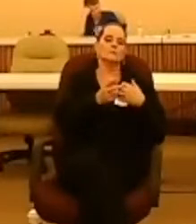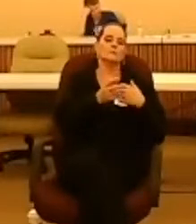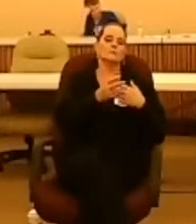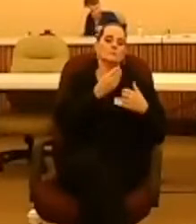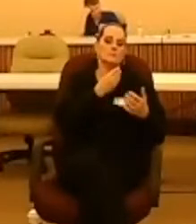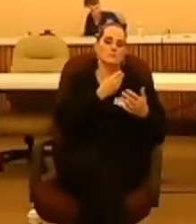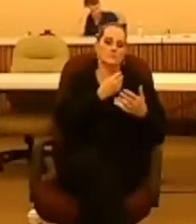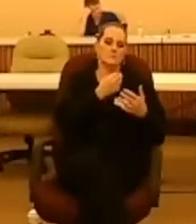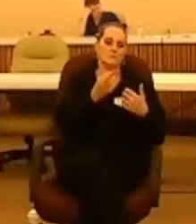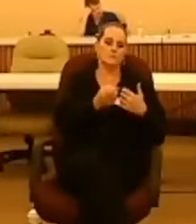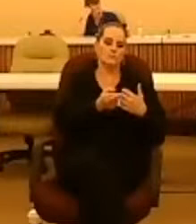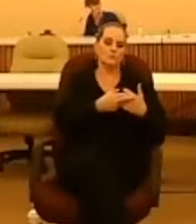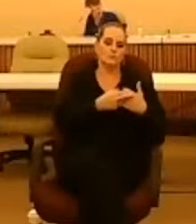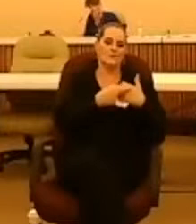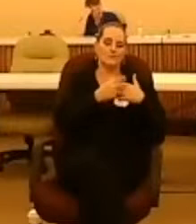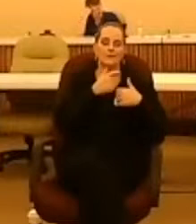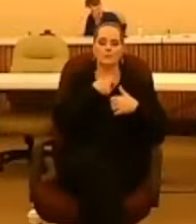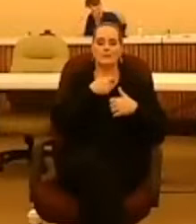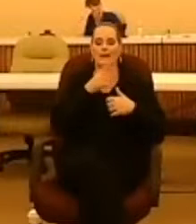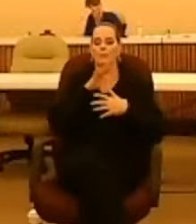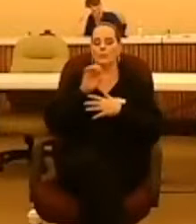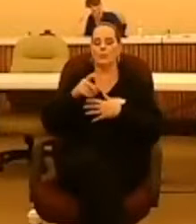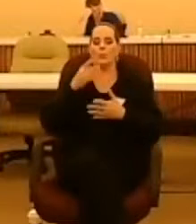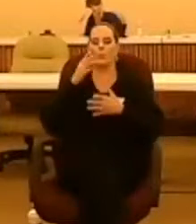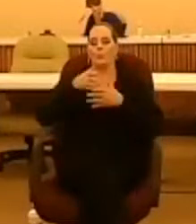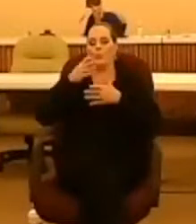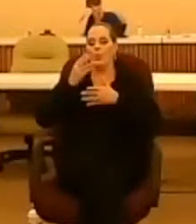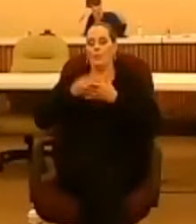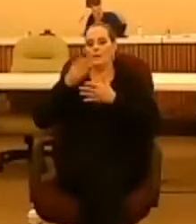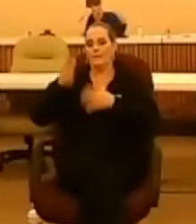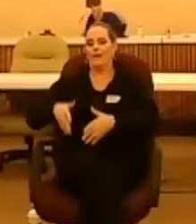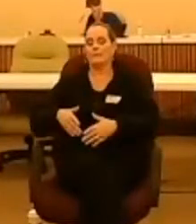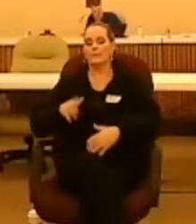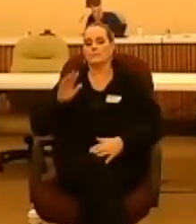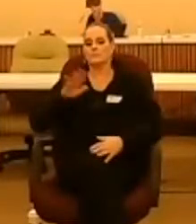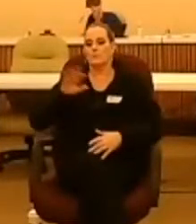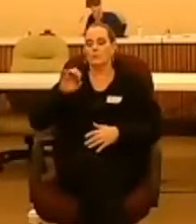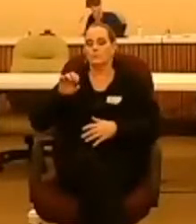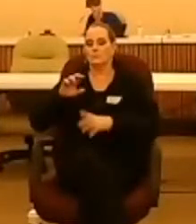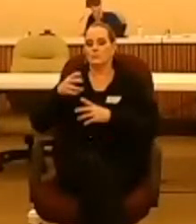fund. Second. Any discussion?